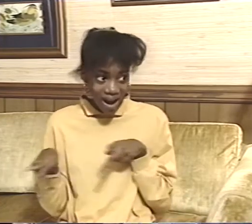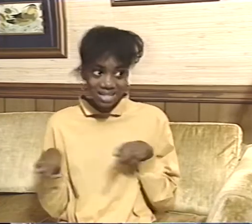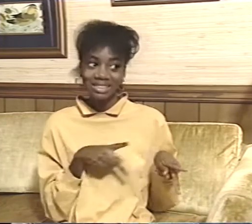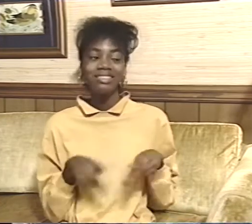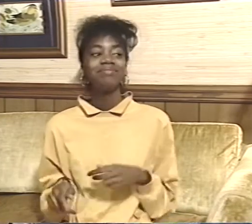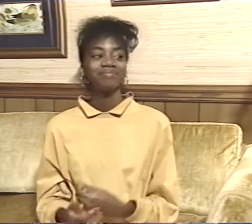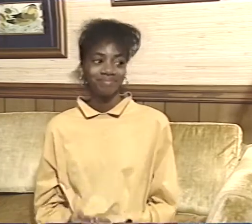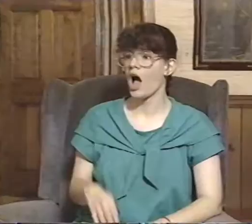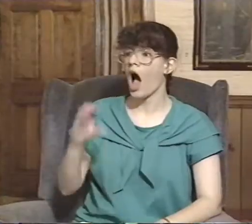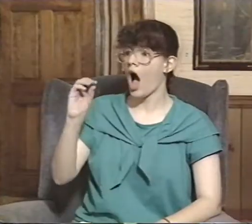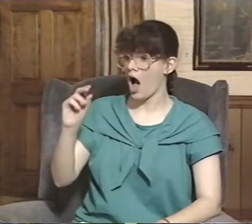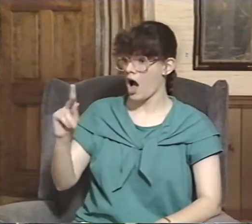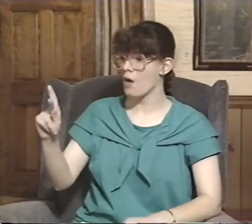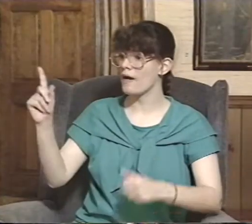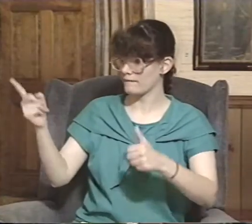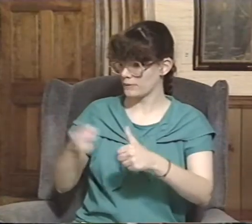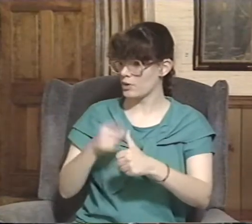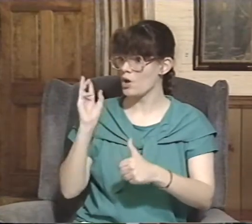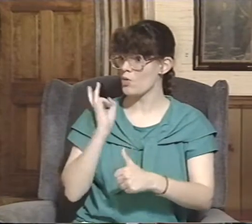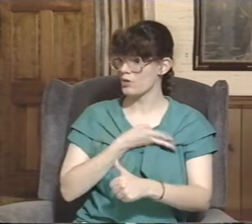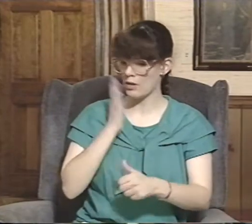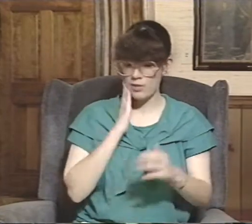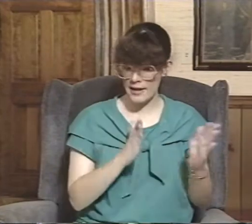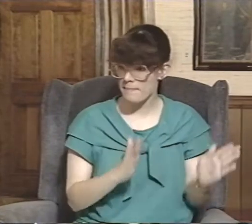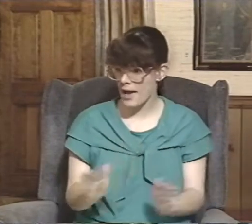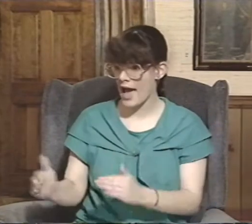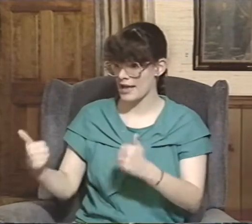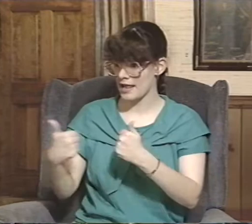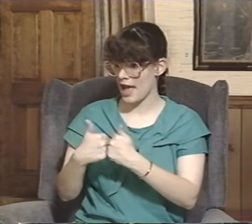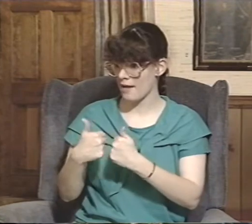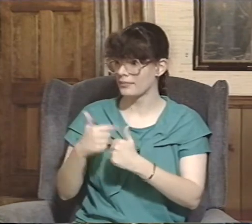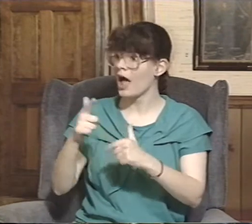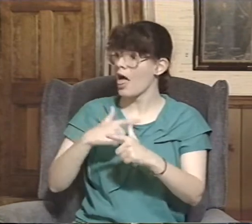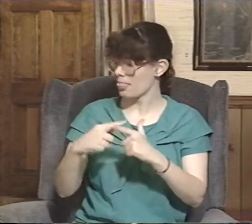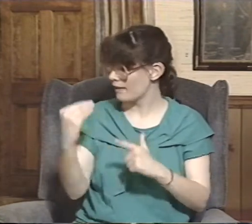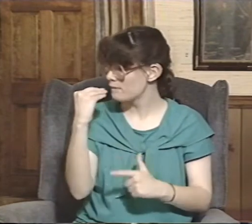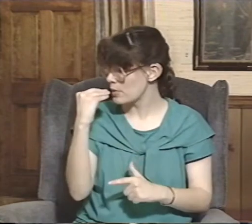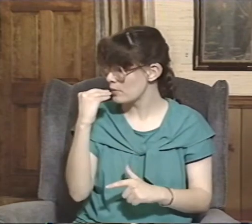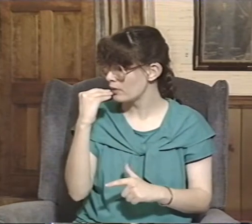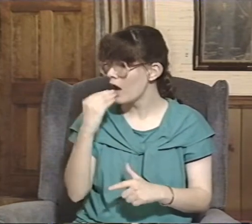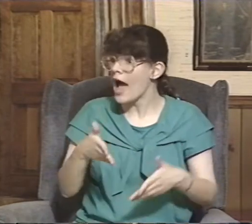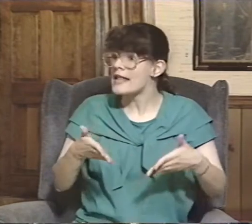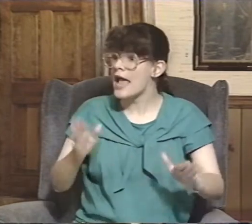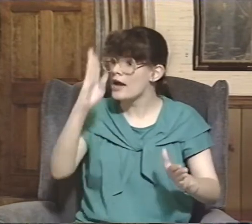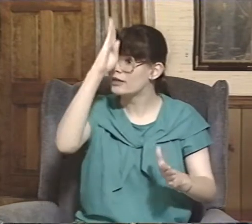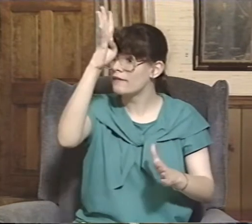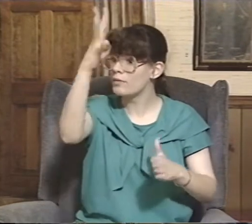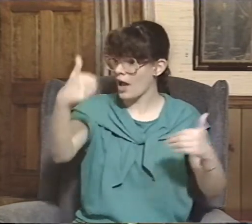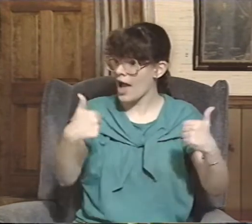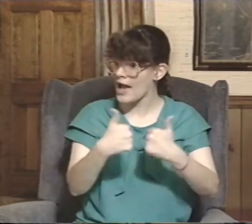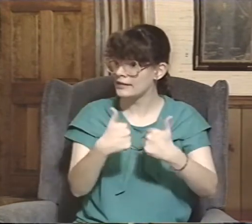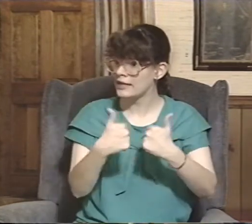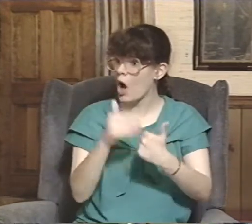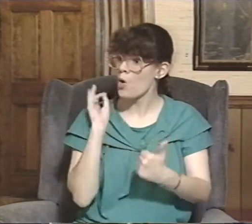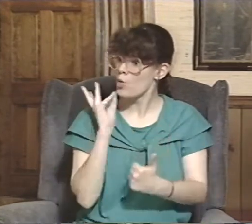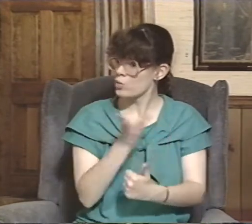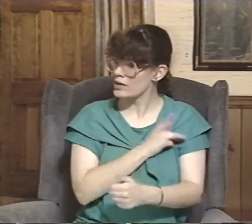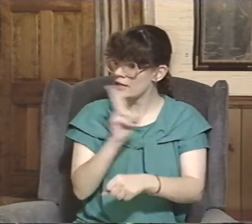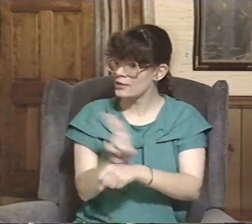party. Okay. First, we'll plan the games, then the food. Let's invent a game where we